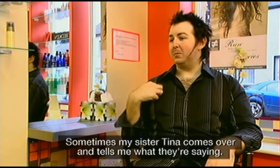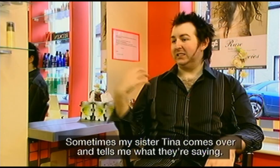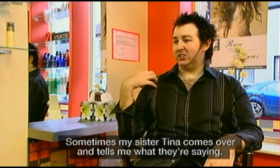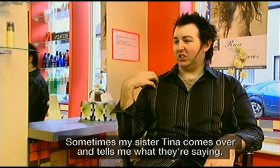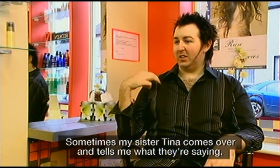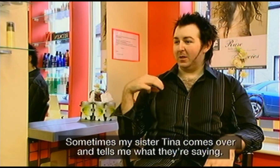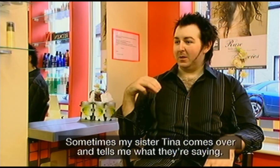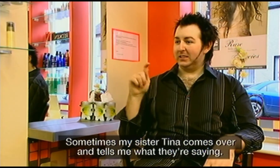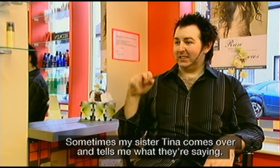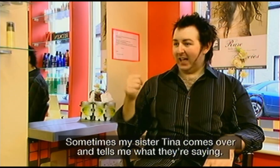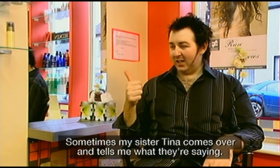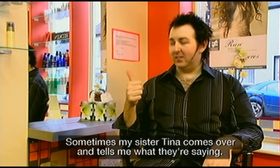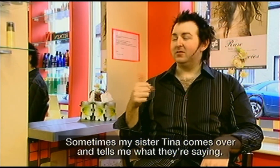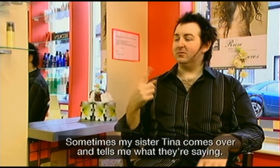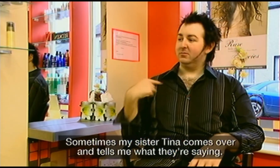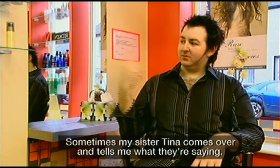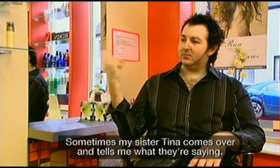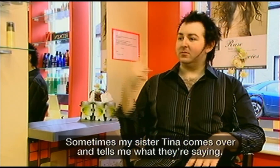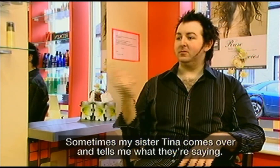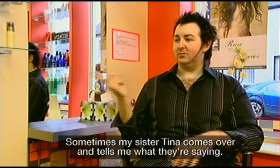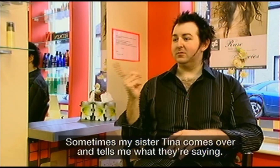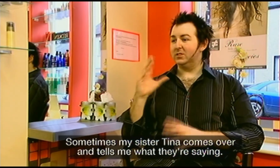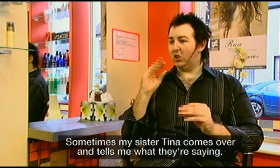Sometimes my sister Tina comes over and tells me what they're saying.